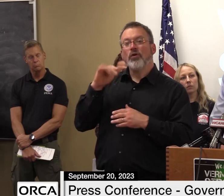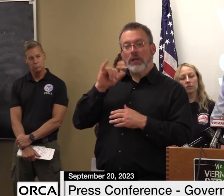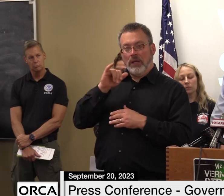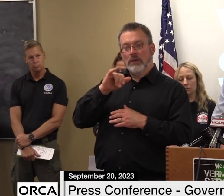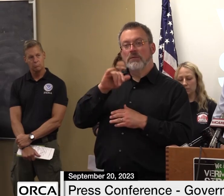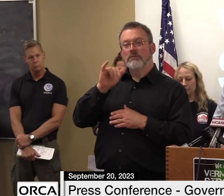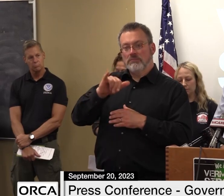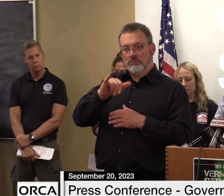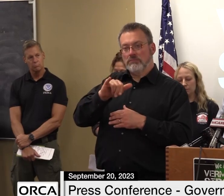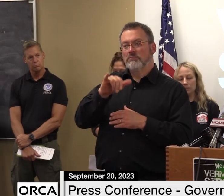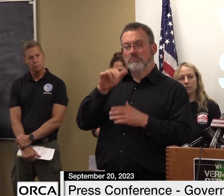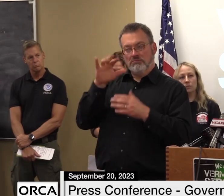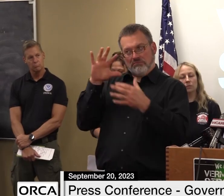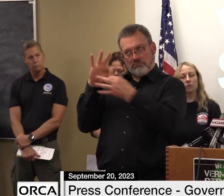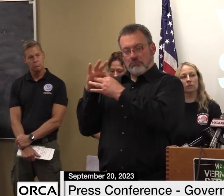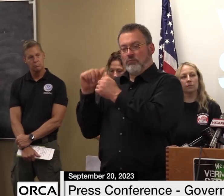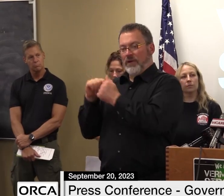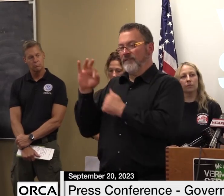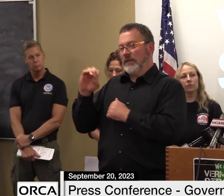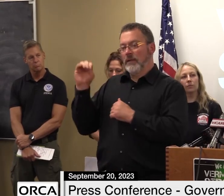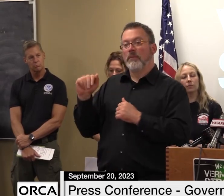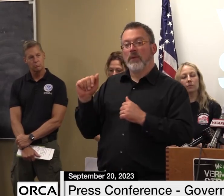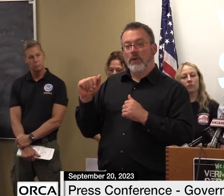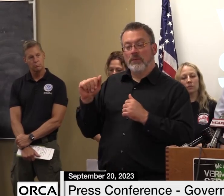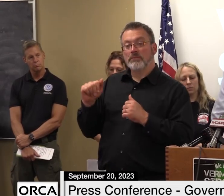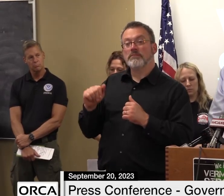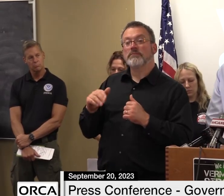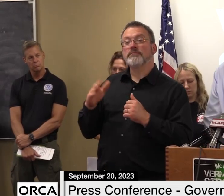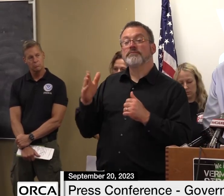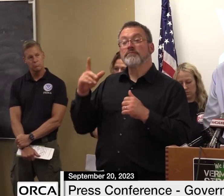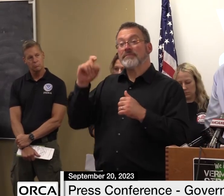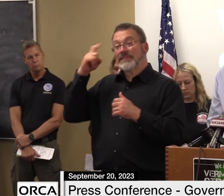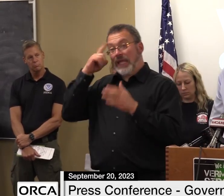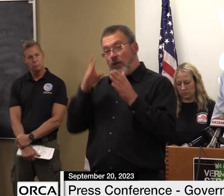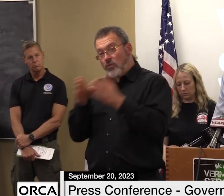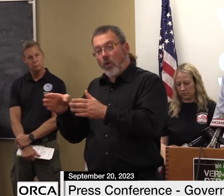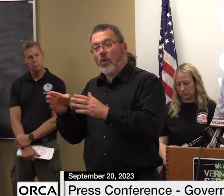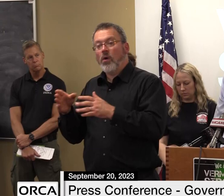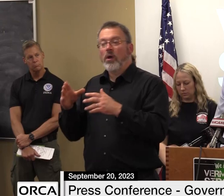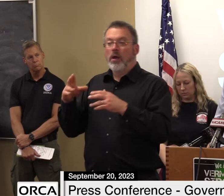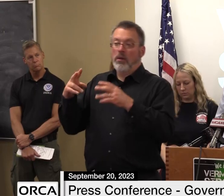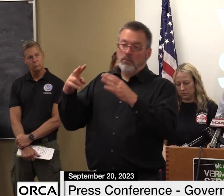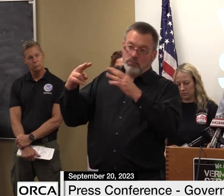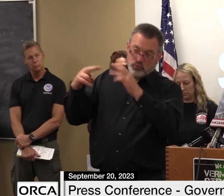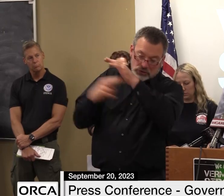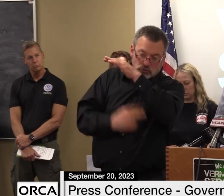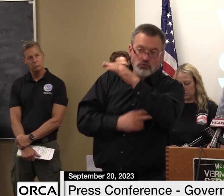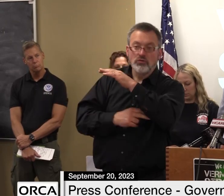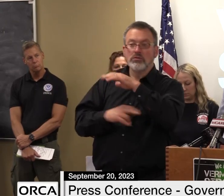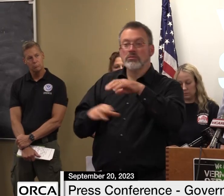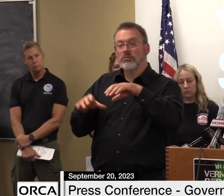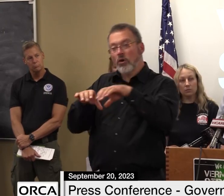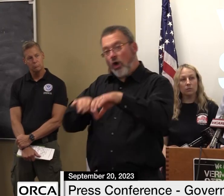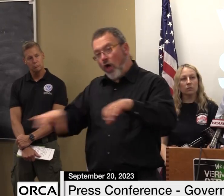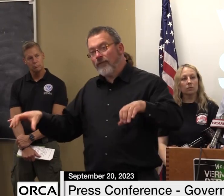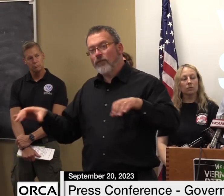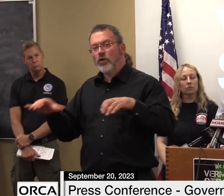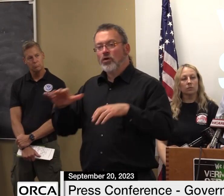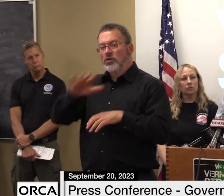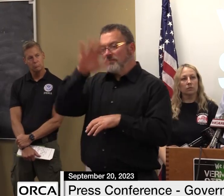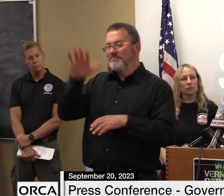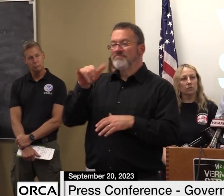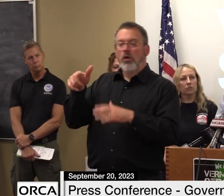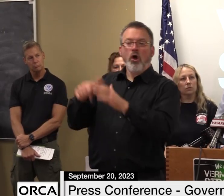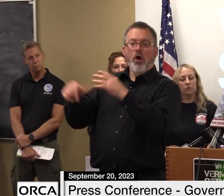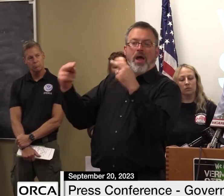eligible. As far as the state roads and bridges and culverts and things, those come under the Highway Administration. You may recall a month